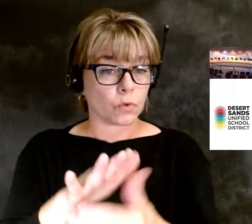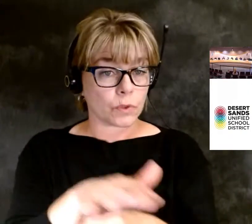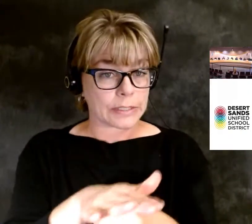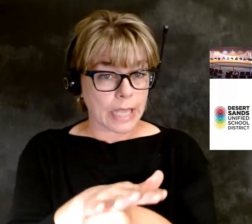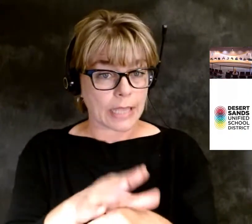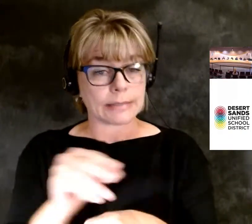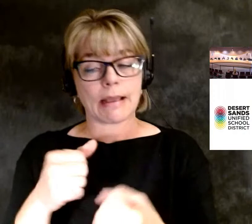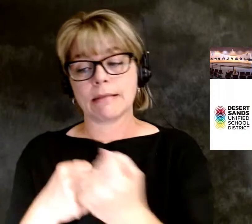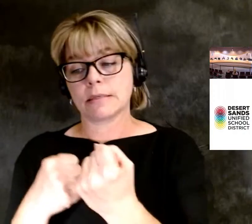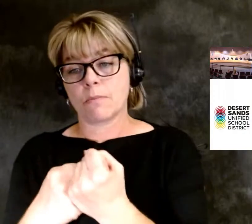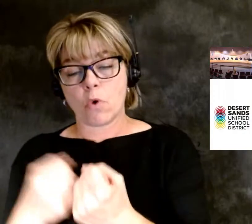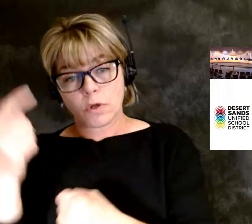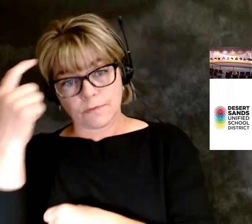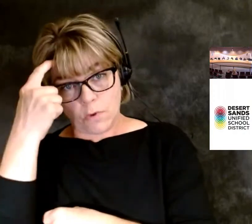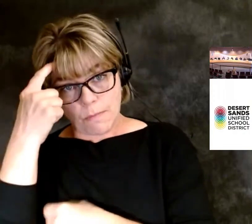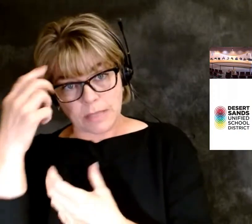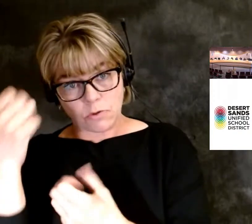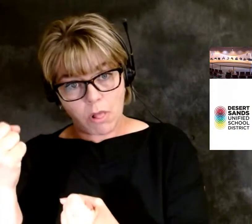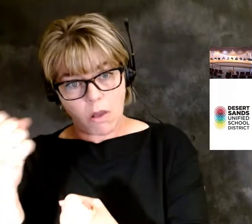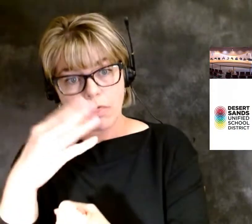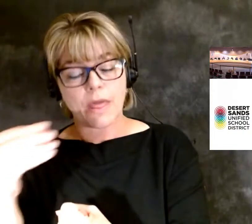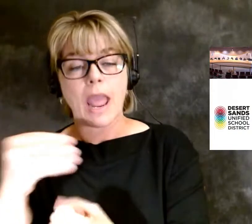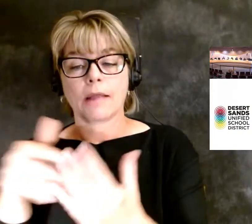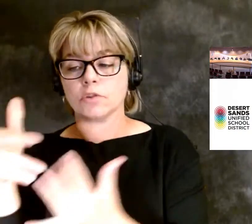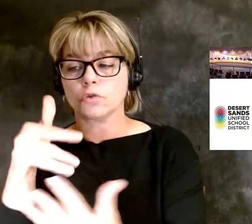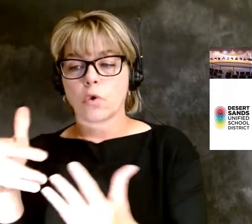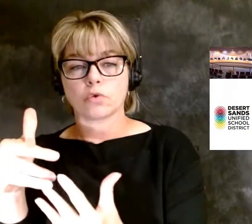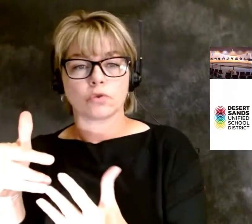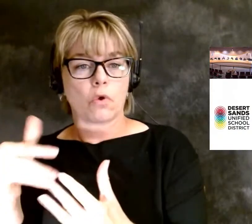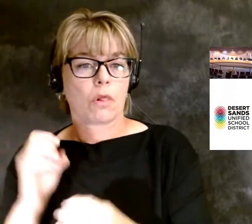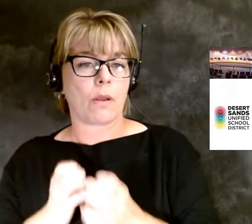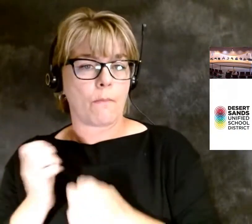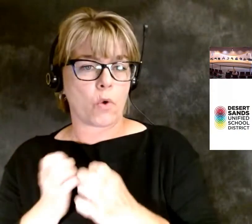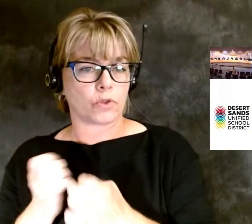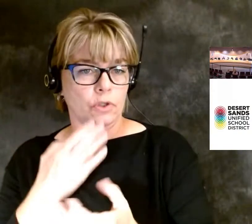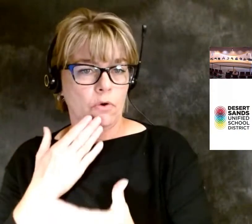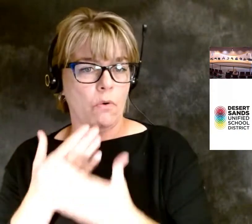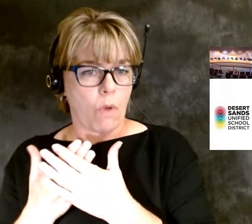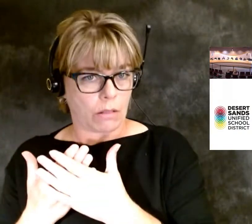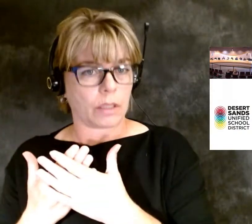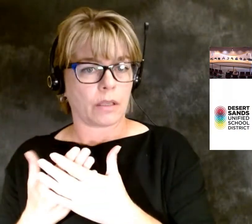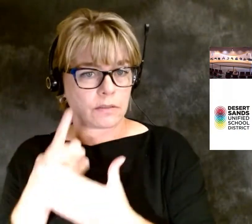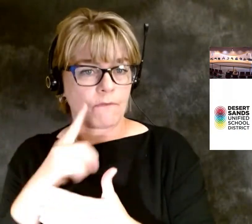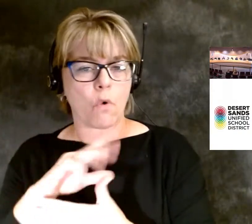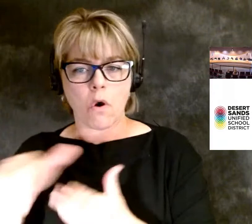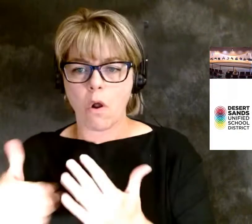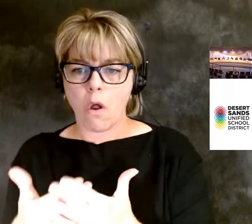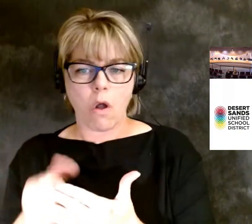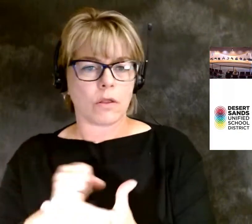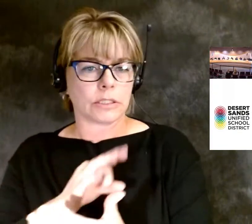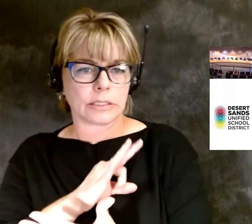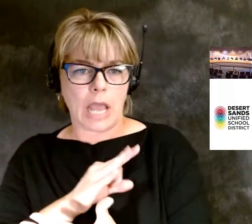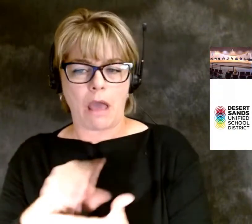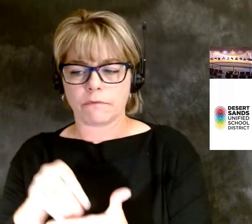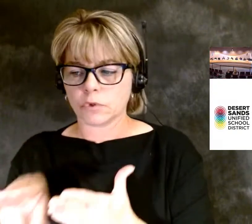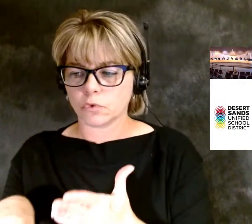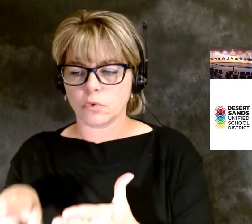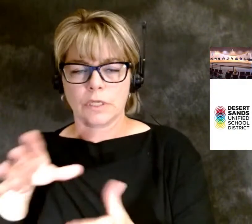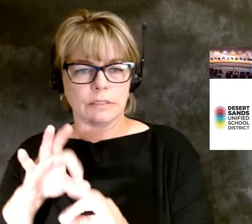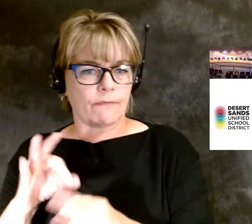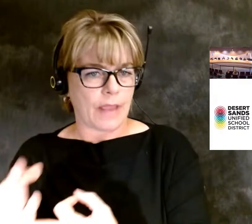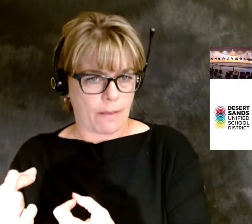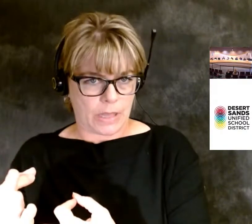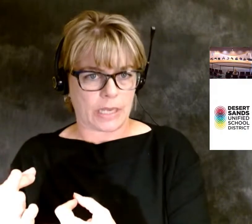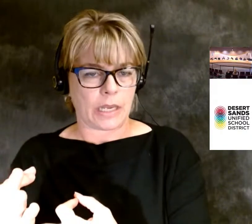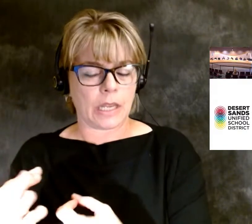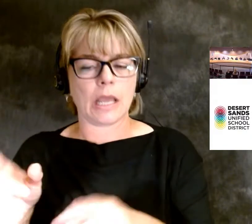social emotional well-being for staff, students, and family. It also provides a summary of the LCAP funding, in